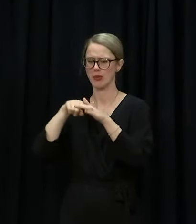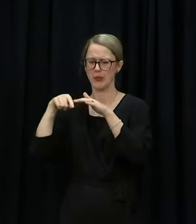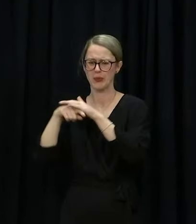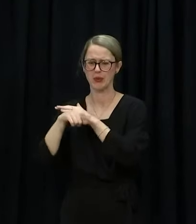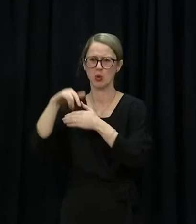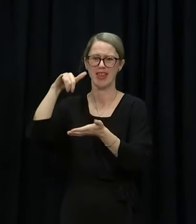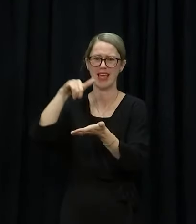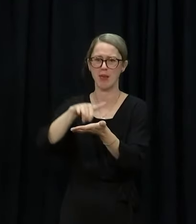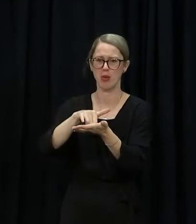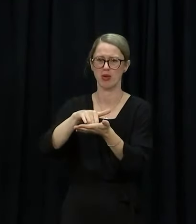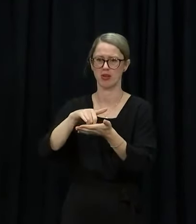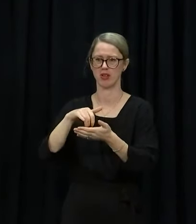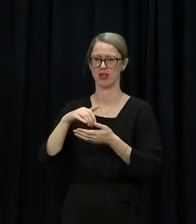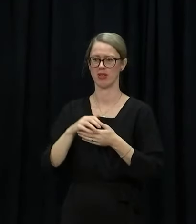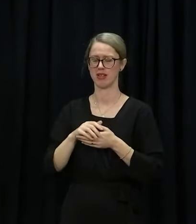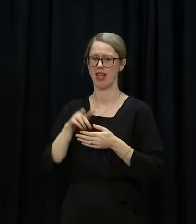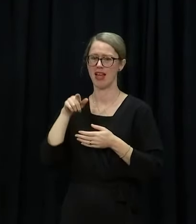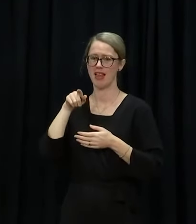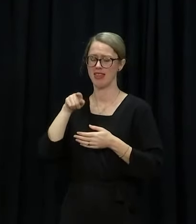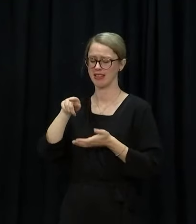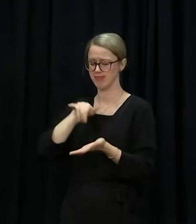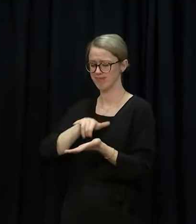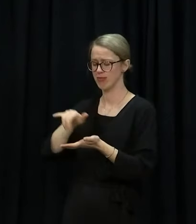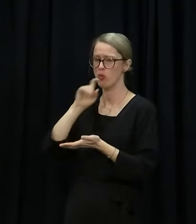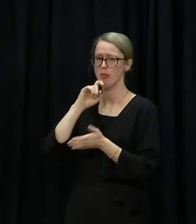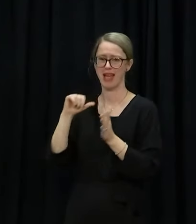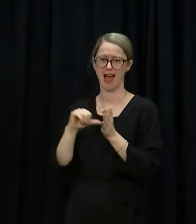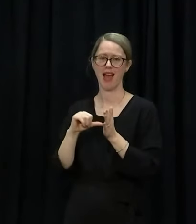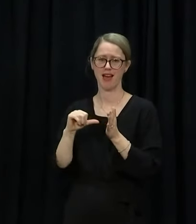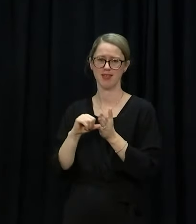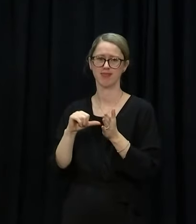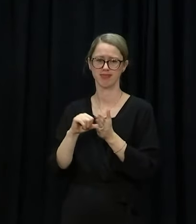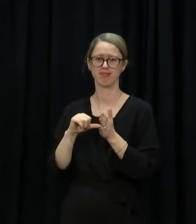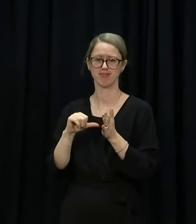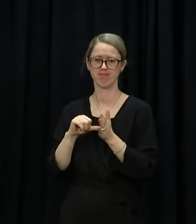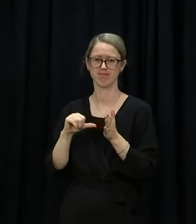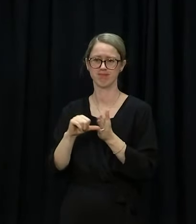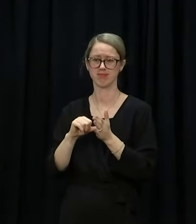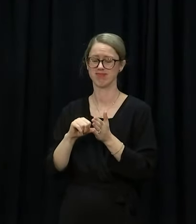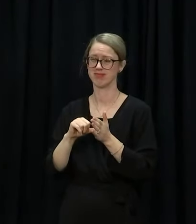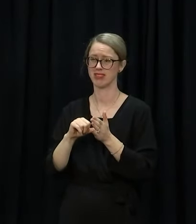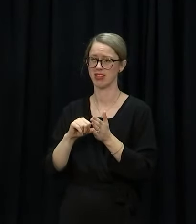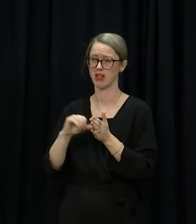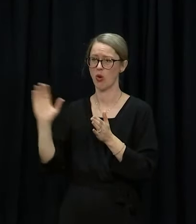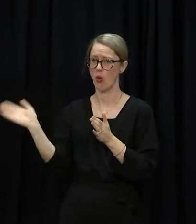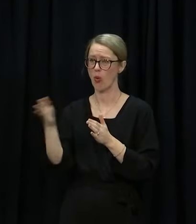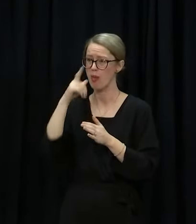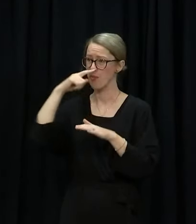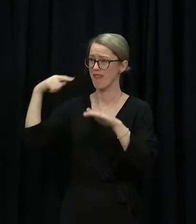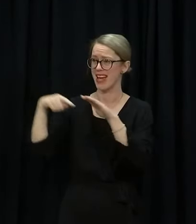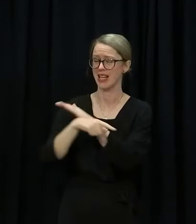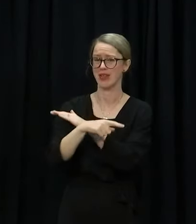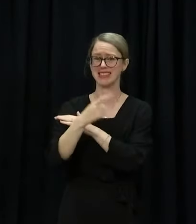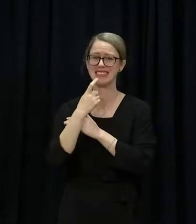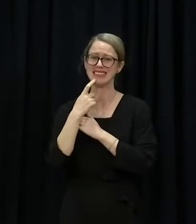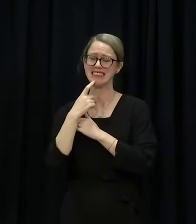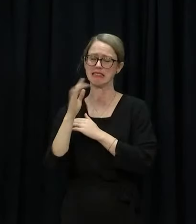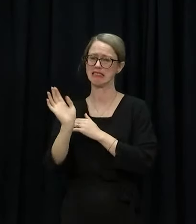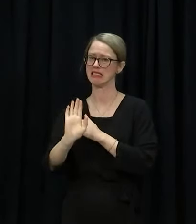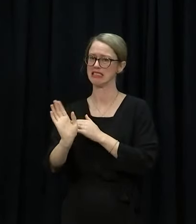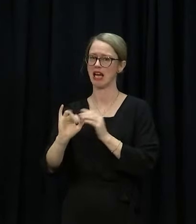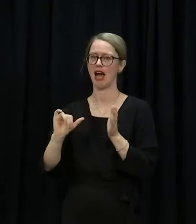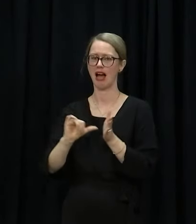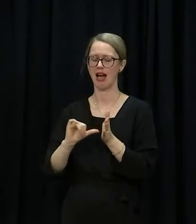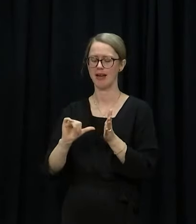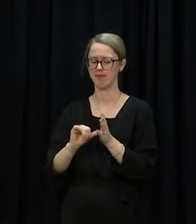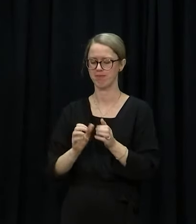need to be prepared for how hard this mission will be and how difficult it will be to evacuate those who we are seeking to help.